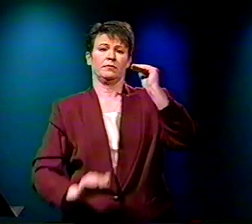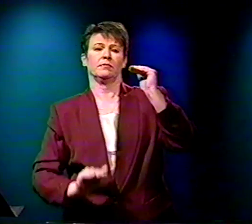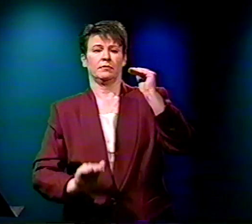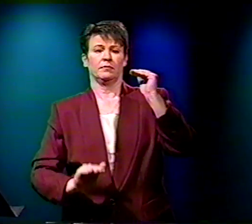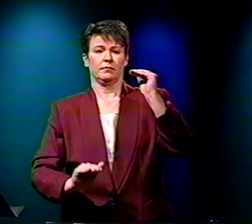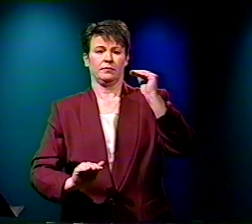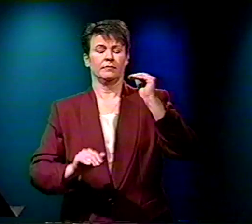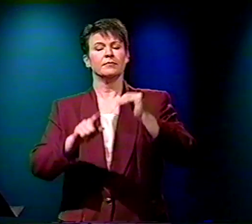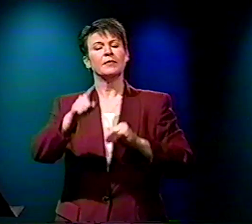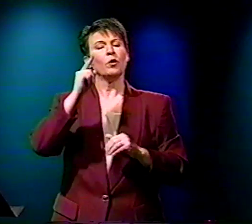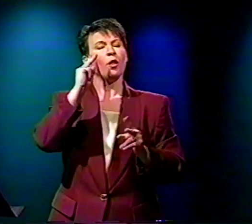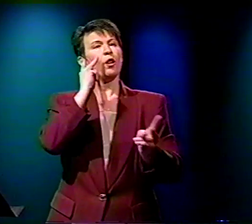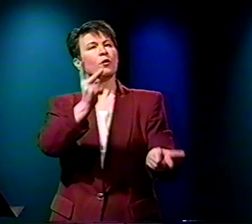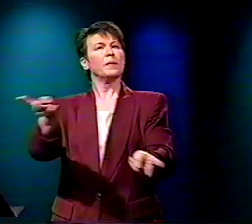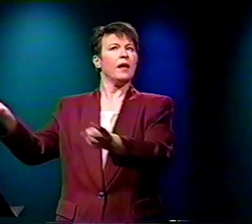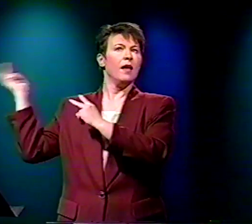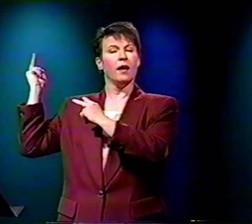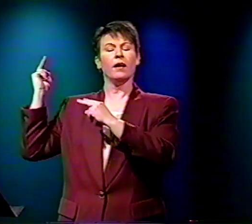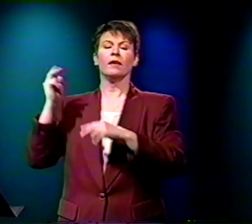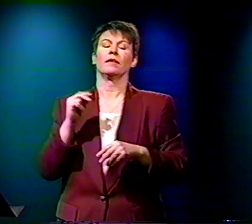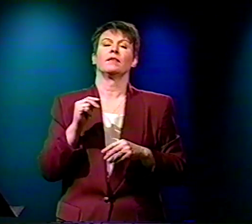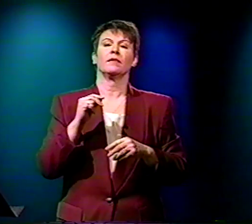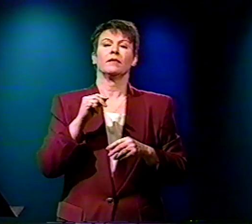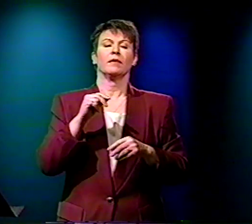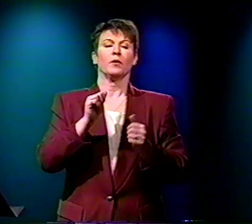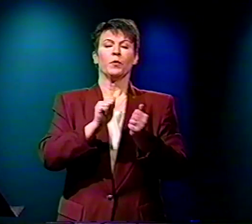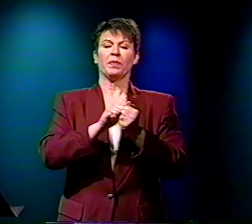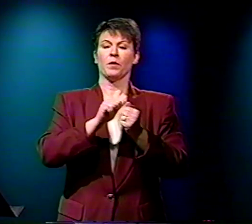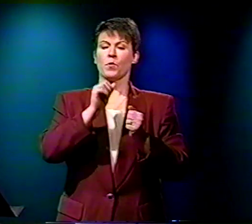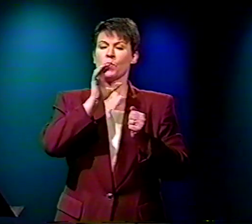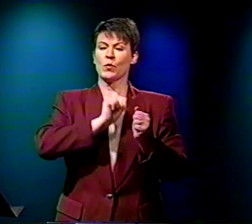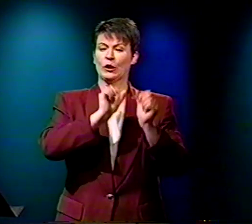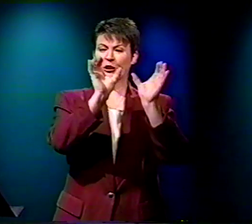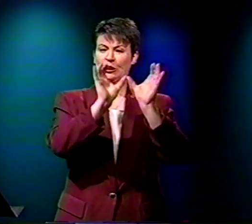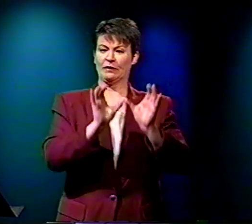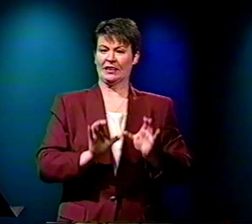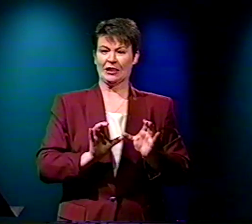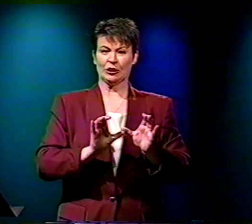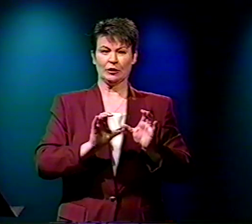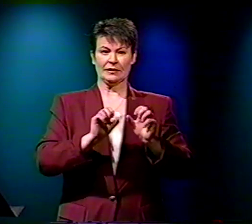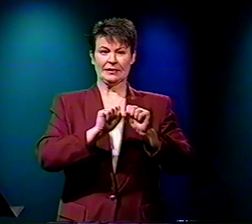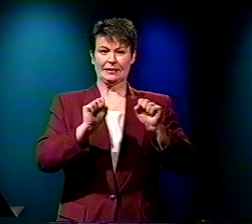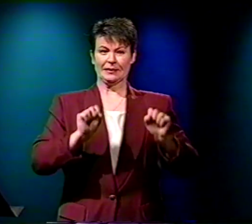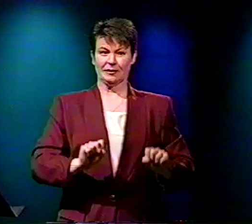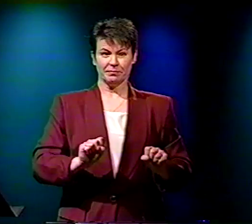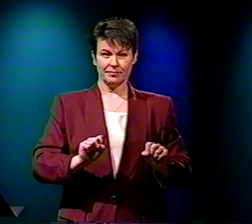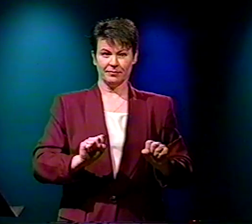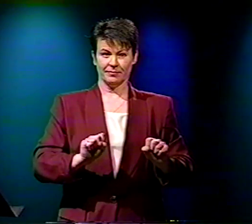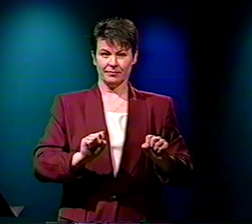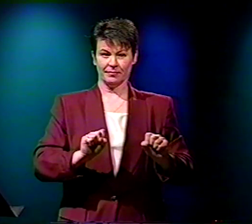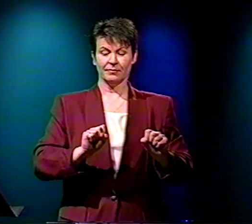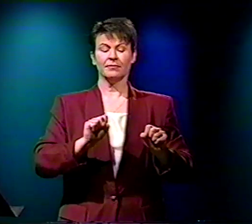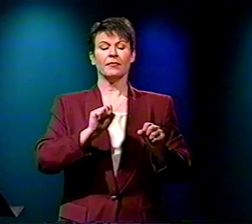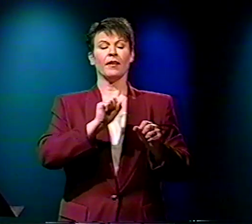more important, that you devalue voice interpreting, sometimes that message is sent. If we take a look at the old certification system, for